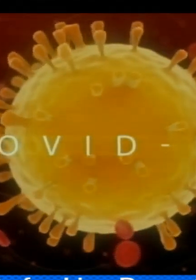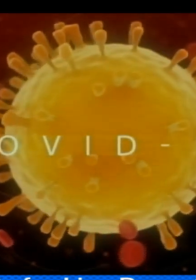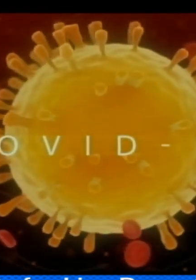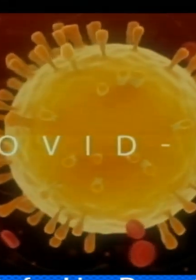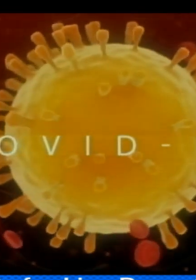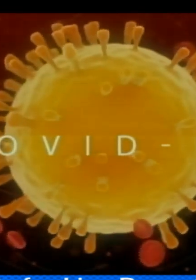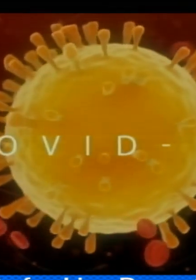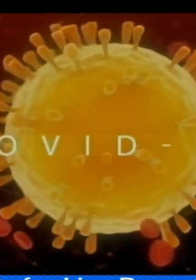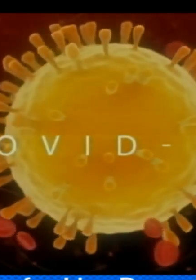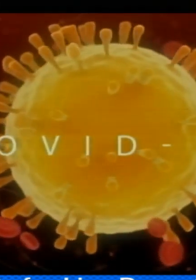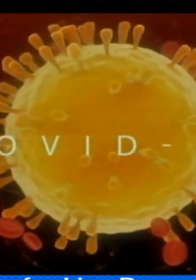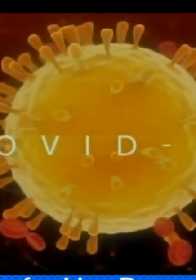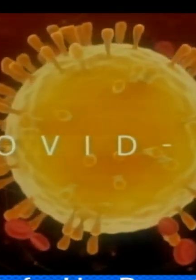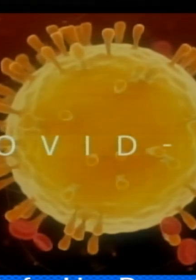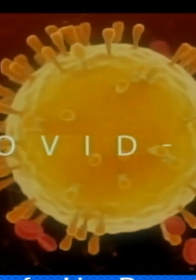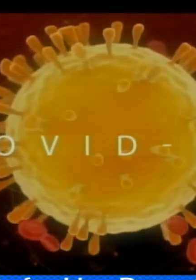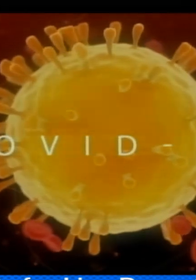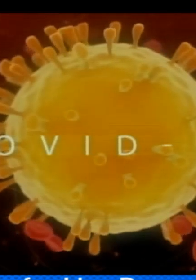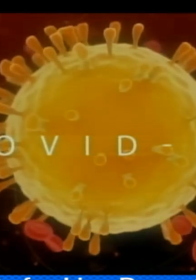Thank you so much for viewing.